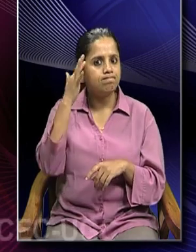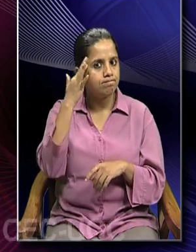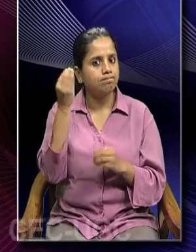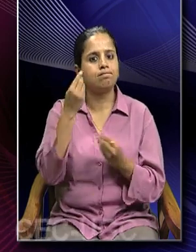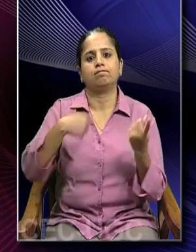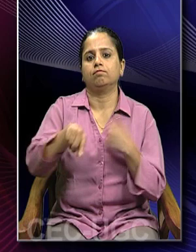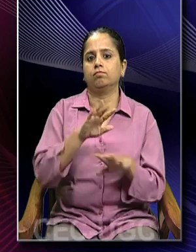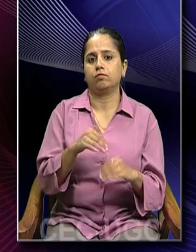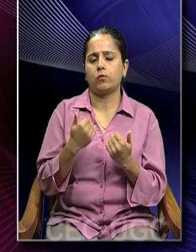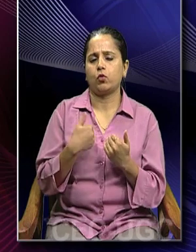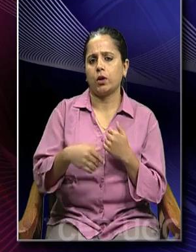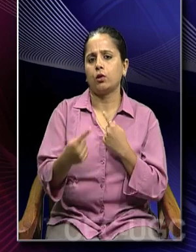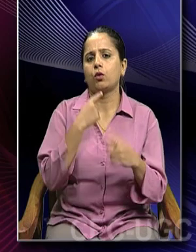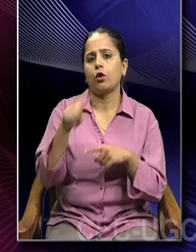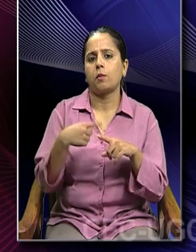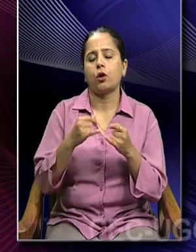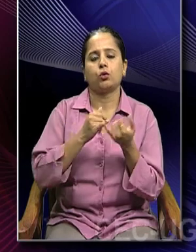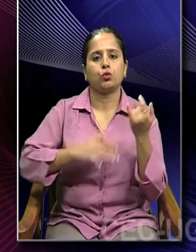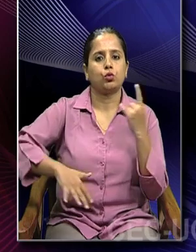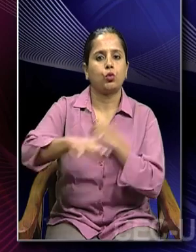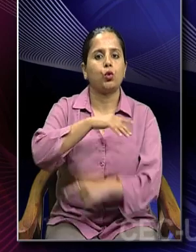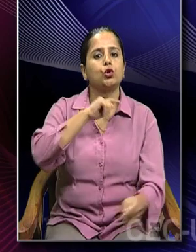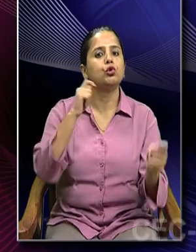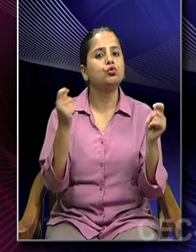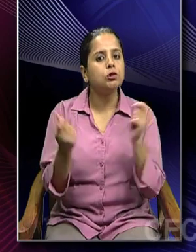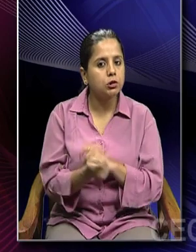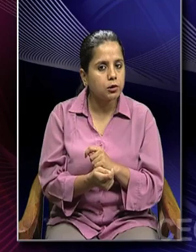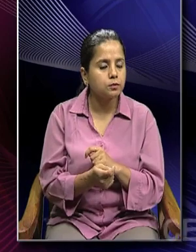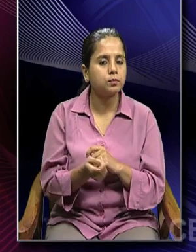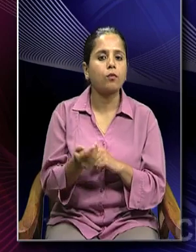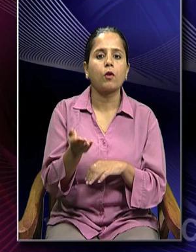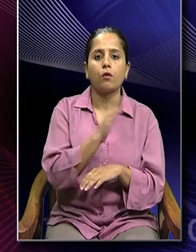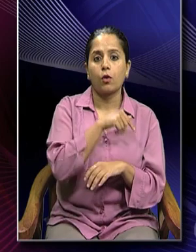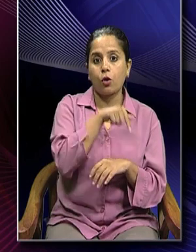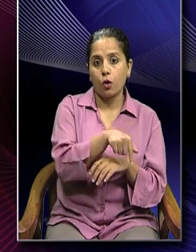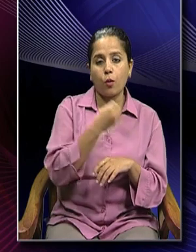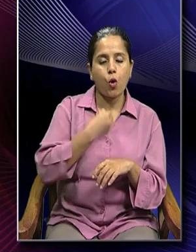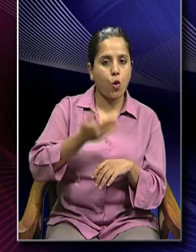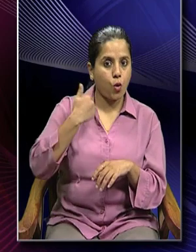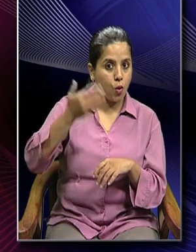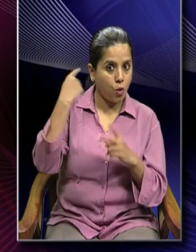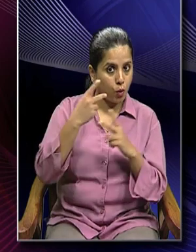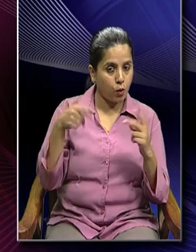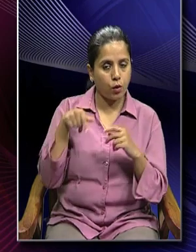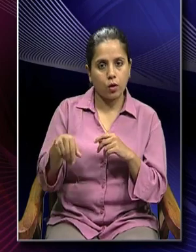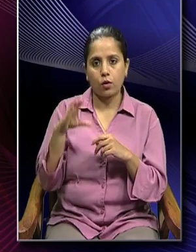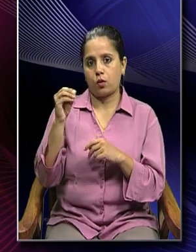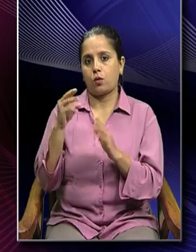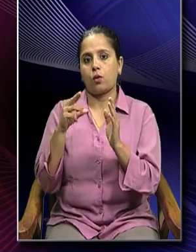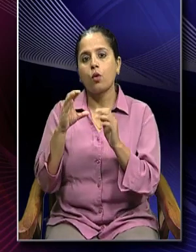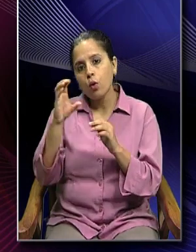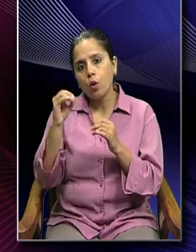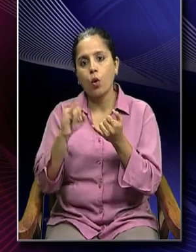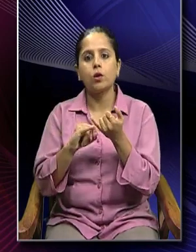and eventually we will talk about the social transition from tradition to cosmonity, that the way we have traveled